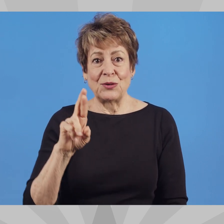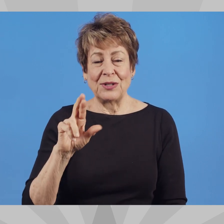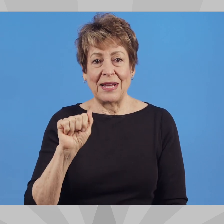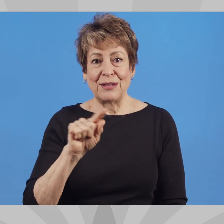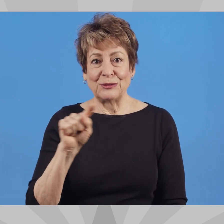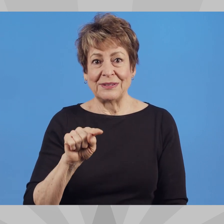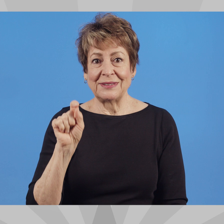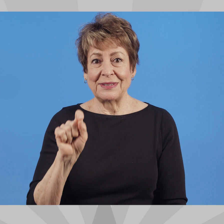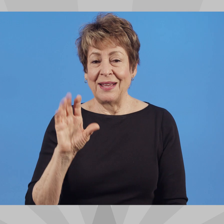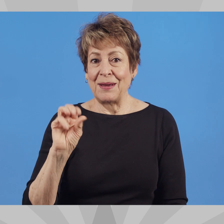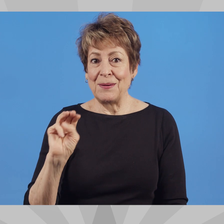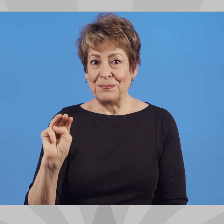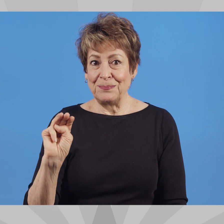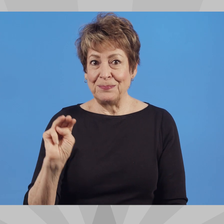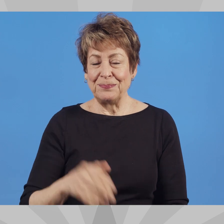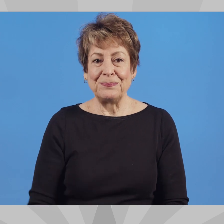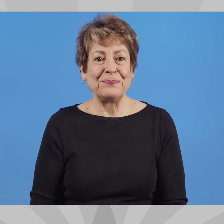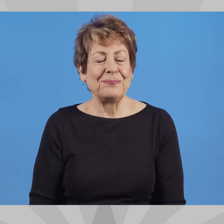www.alexforaz.com.